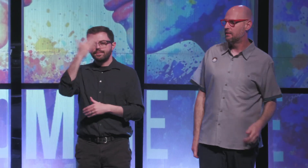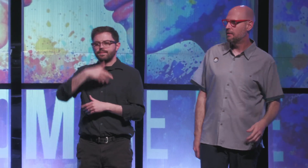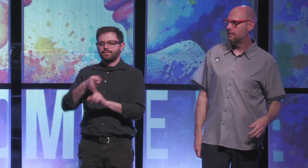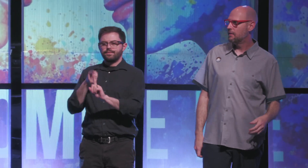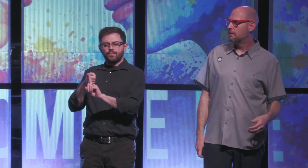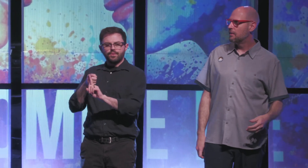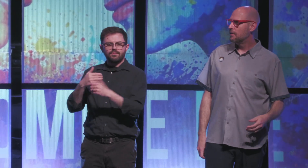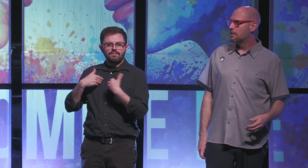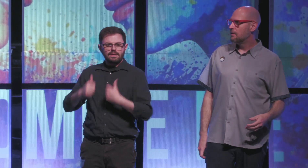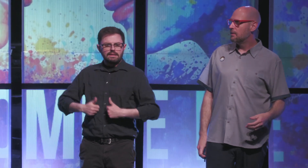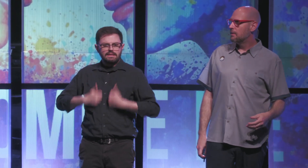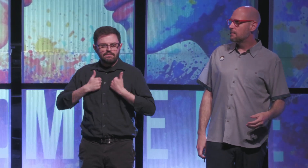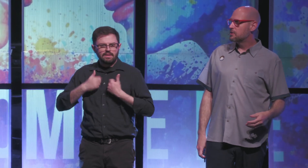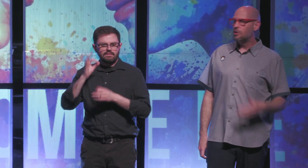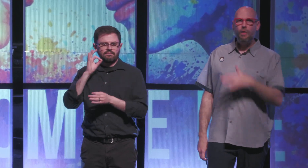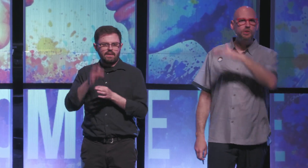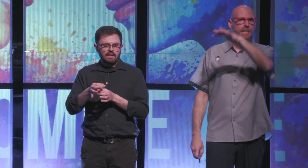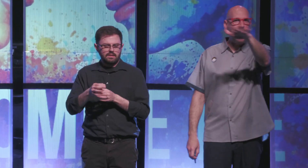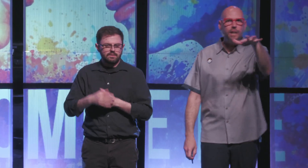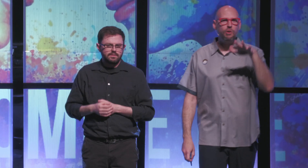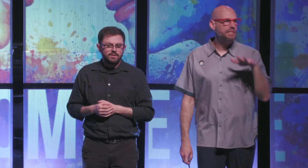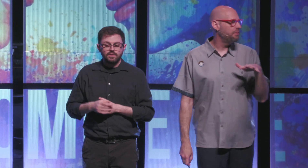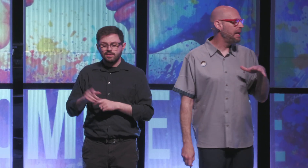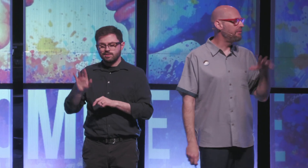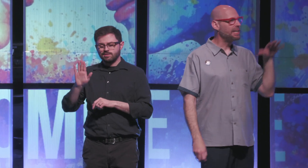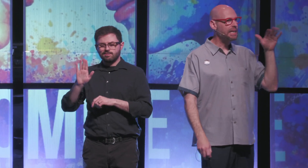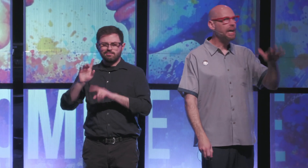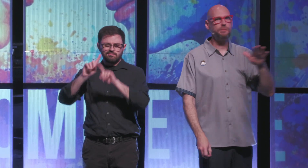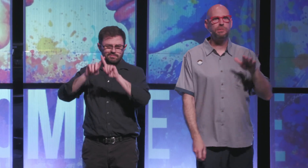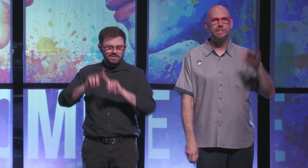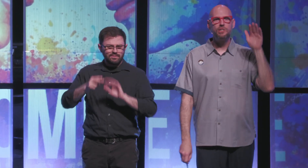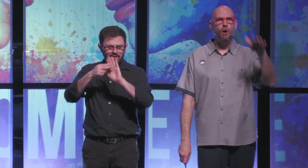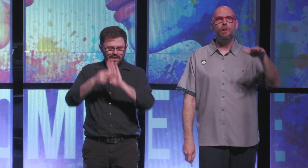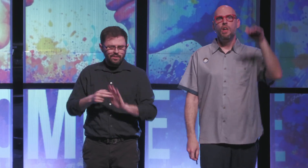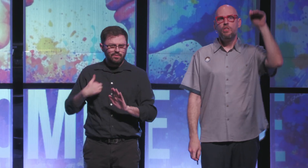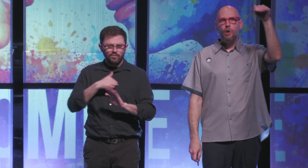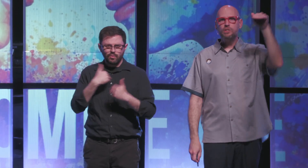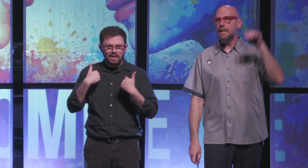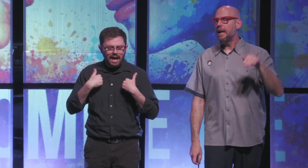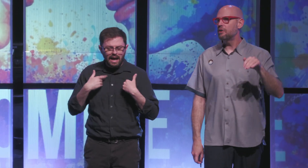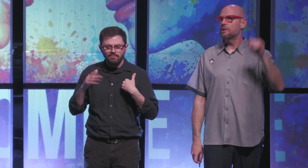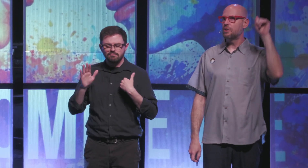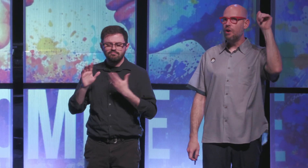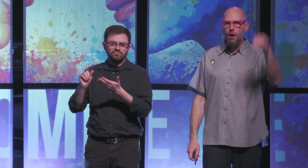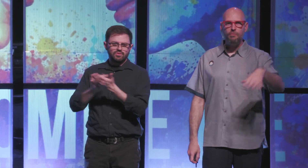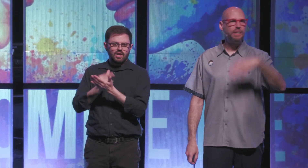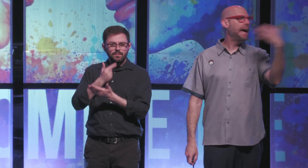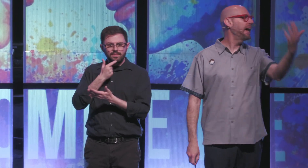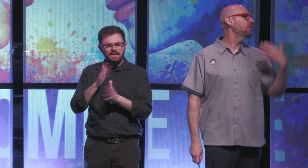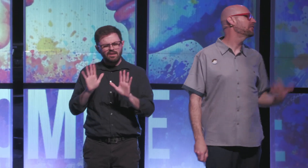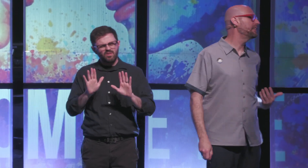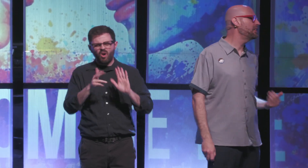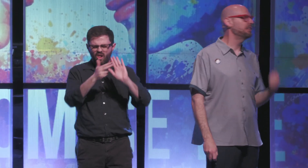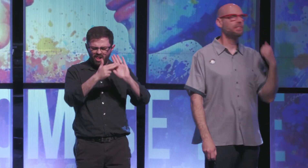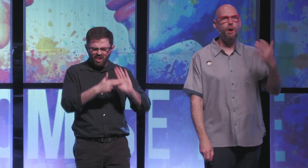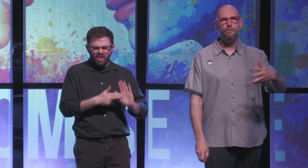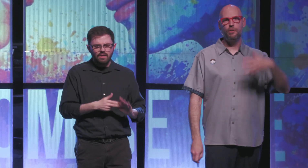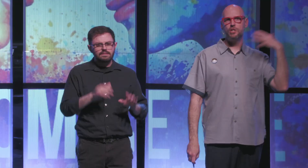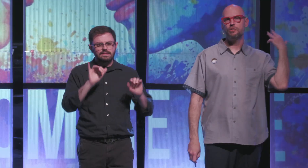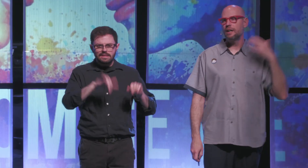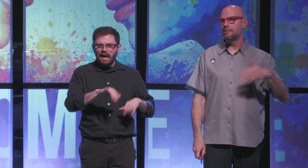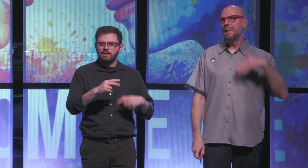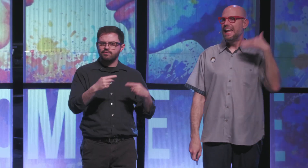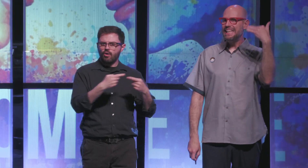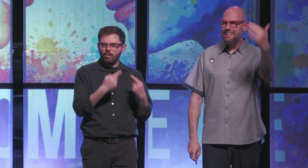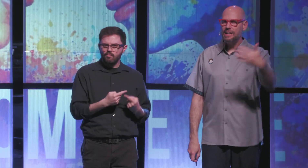faith. So all those categories that we have, the gospel says, no, those categories are harmful. Categorization is harmful